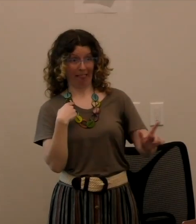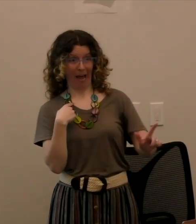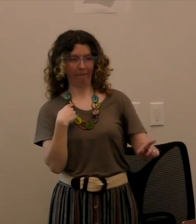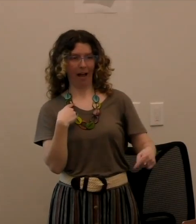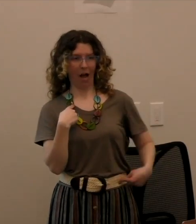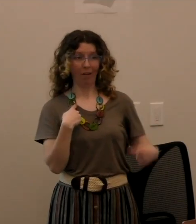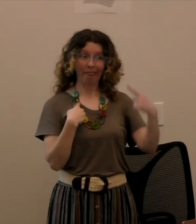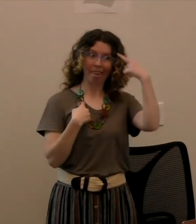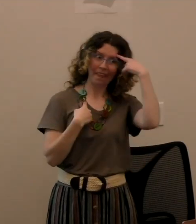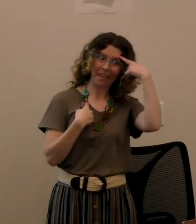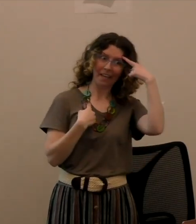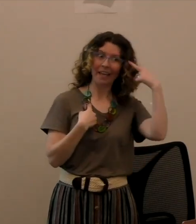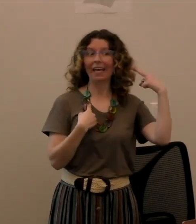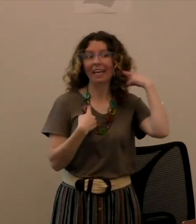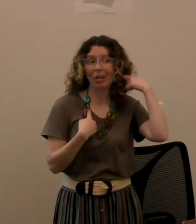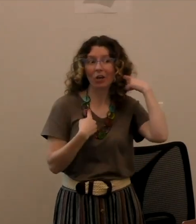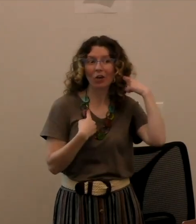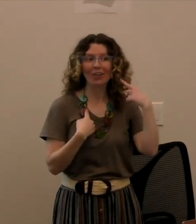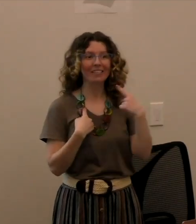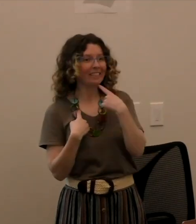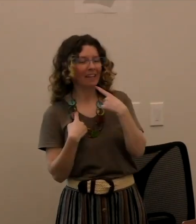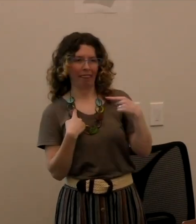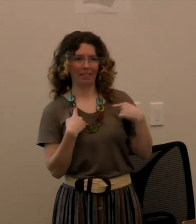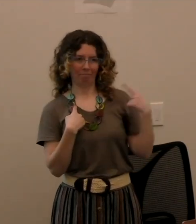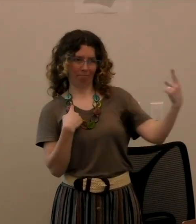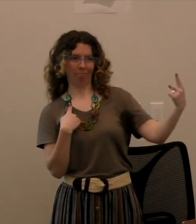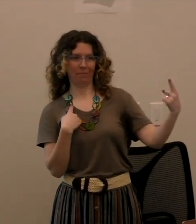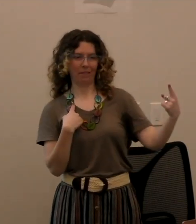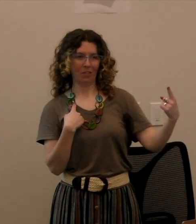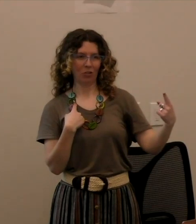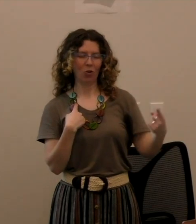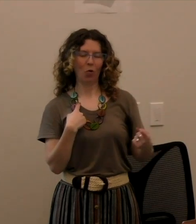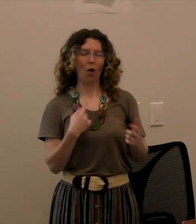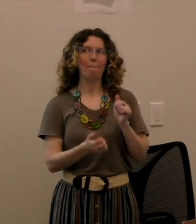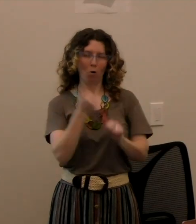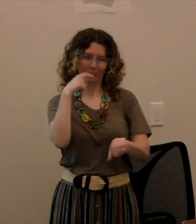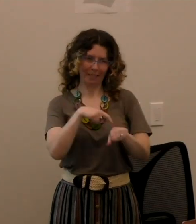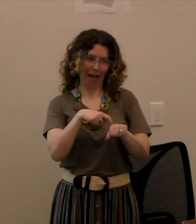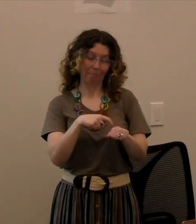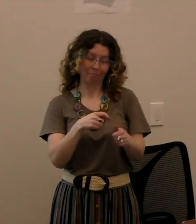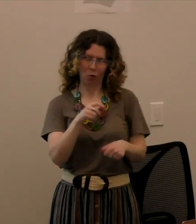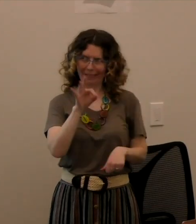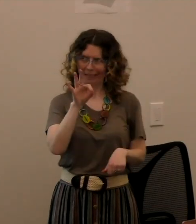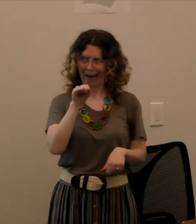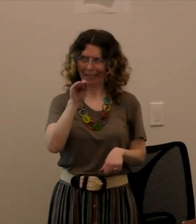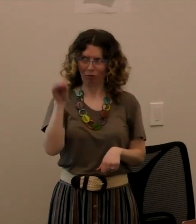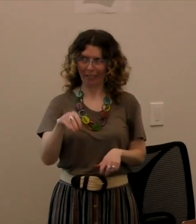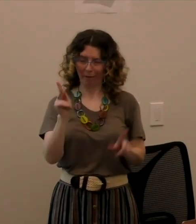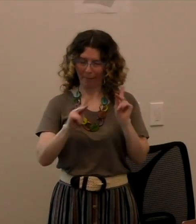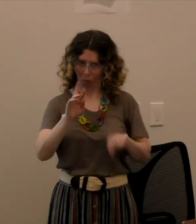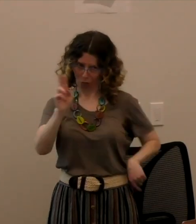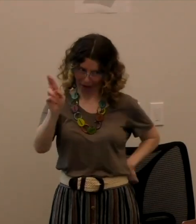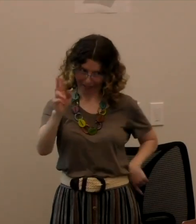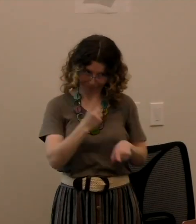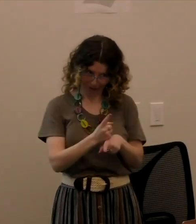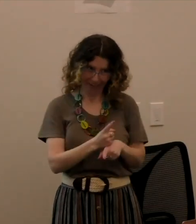dominant hands. But if I use my right hand, but if I'm a left-handed person, I would use my left index finger to do those same signs.